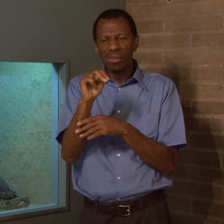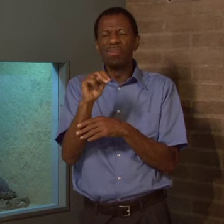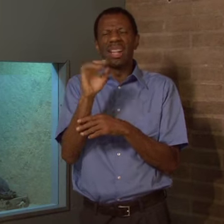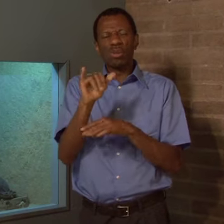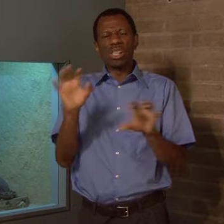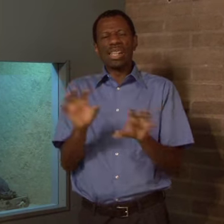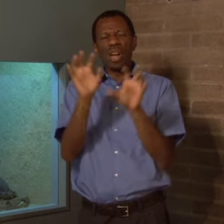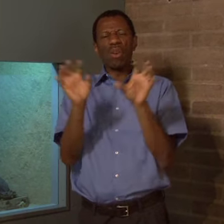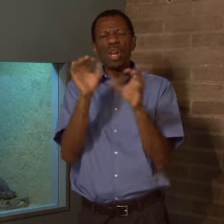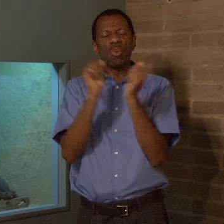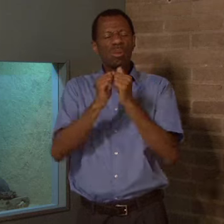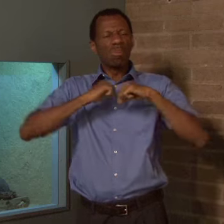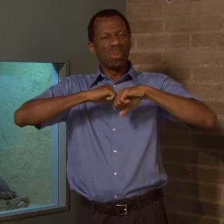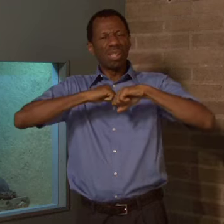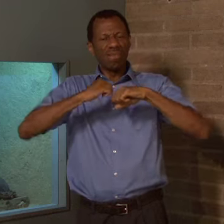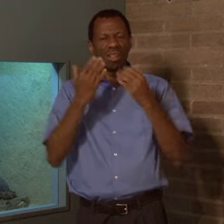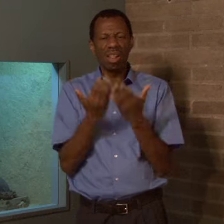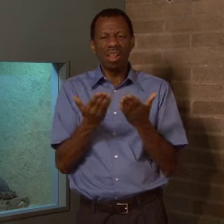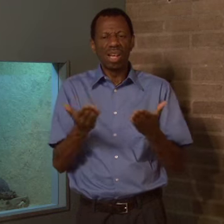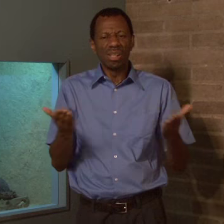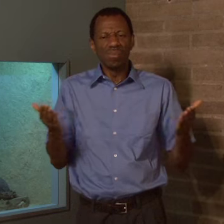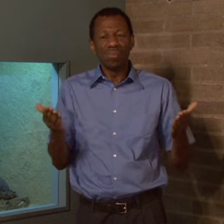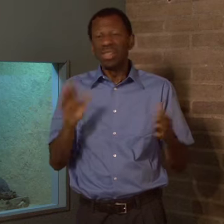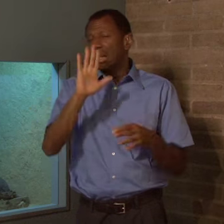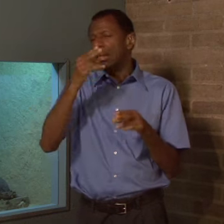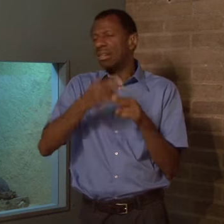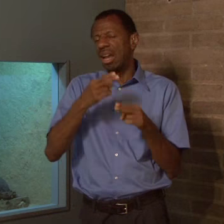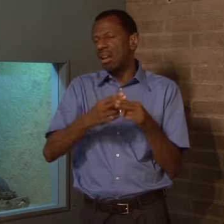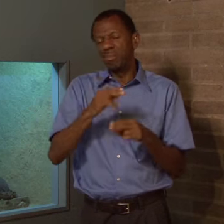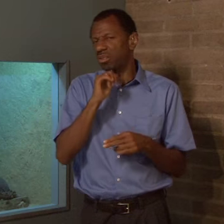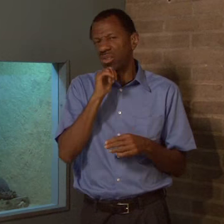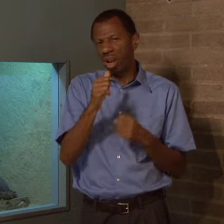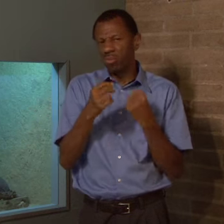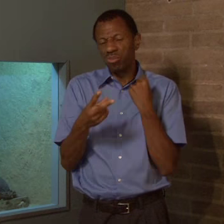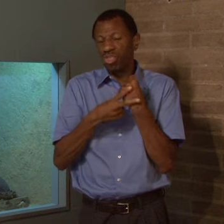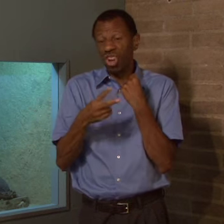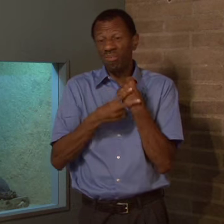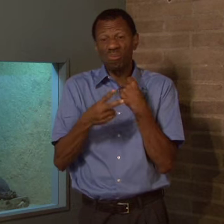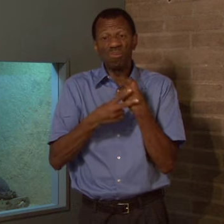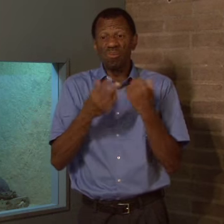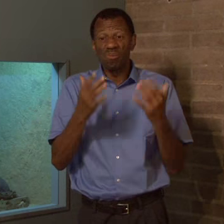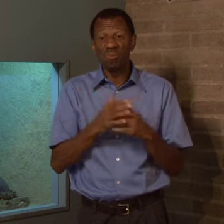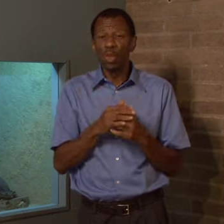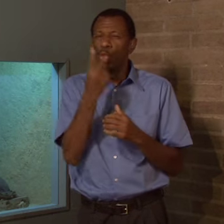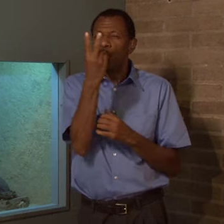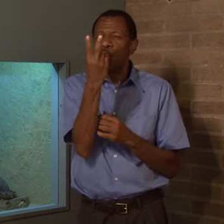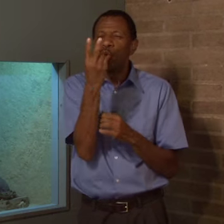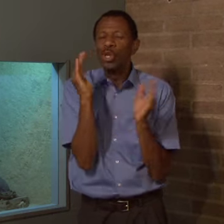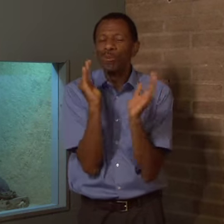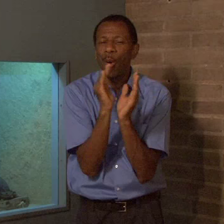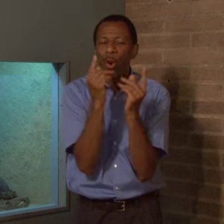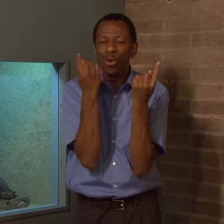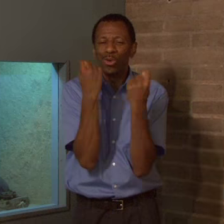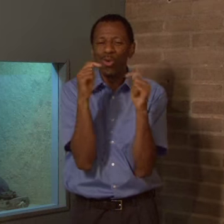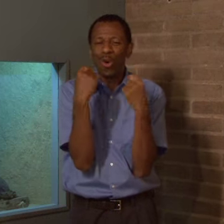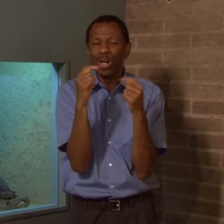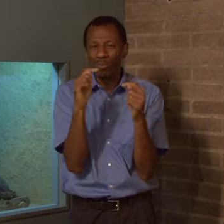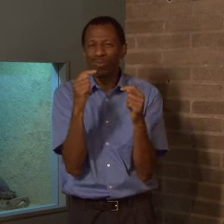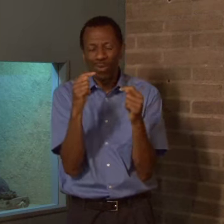The child here was buried inside of a wooden coffin that was decorated with protective images. His name is not